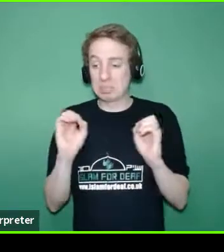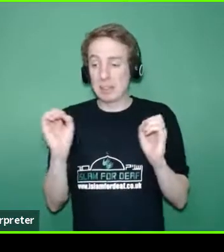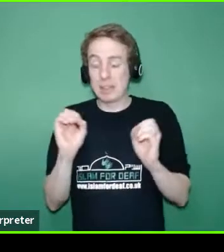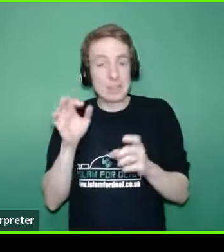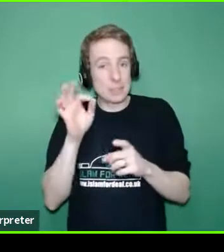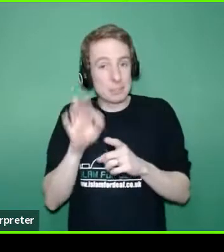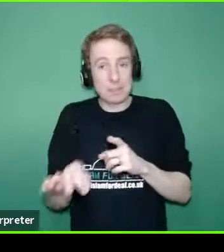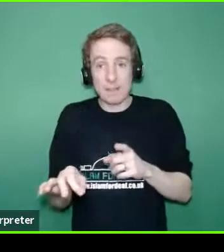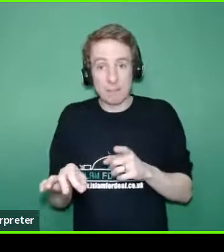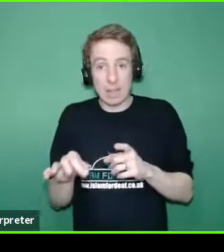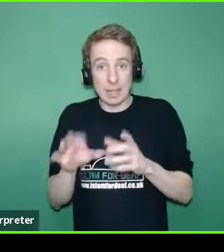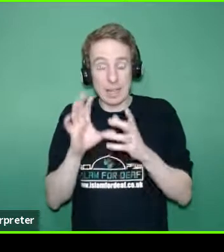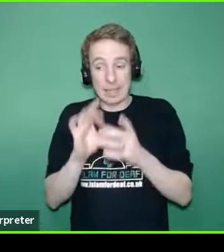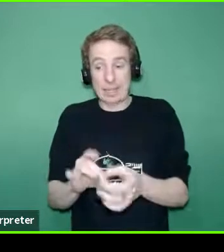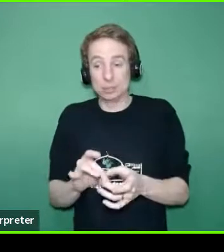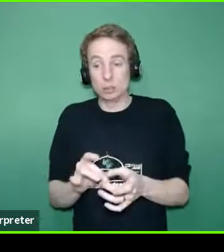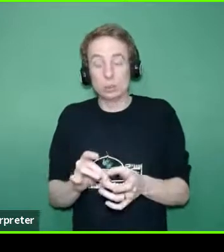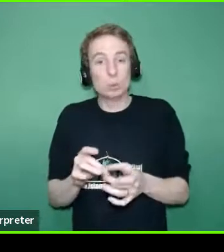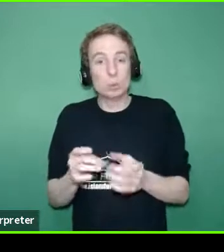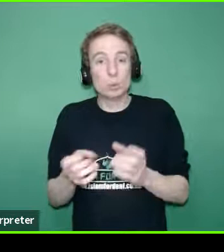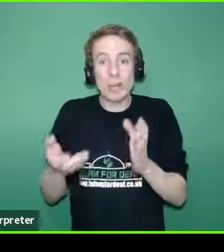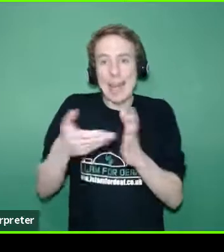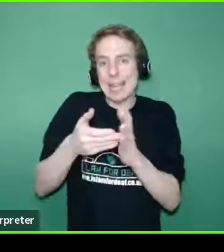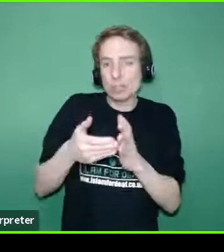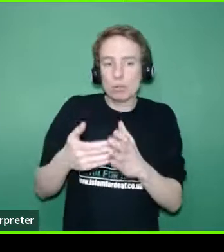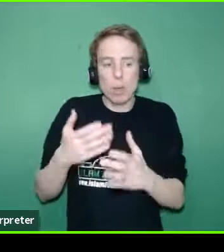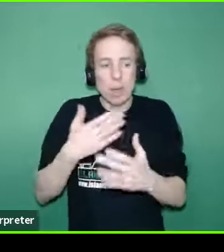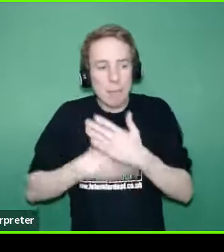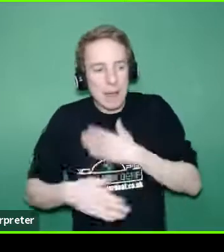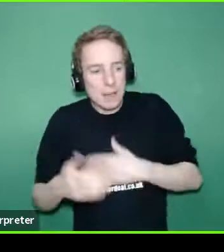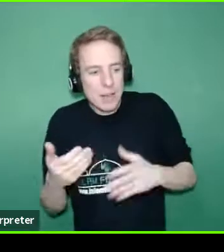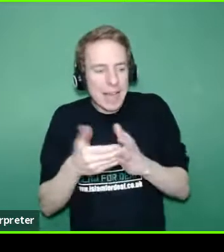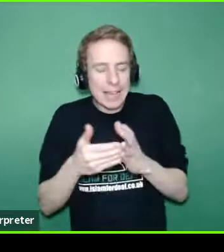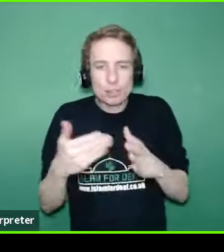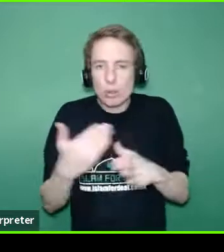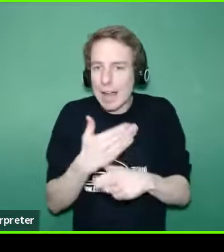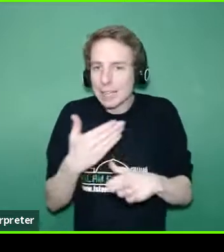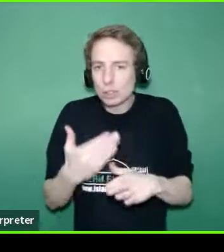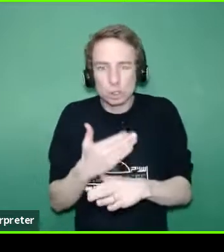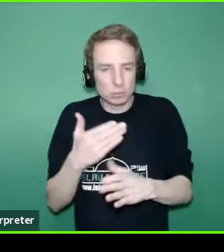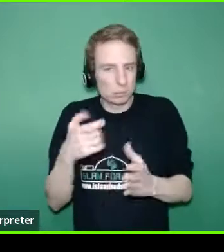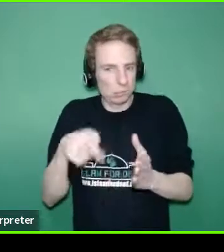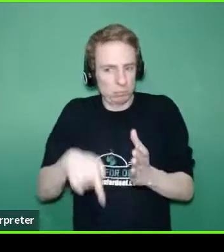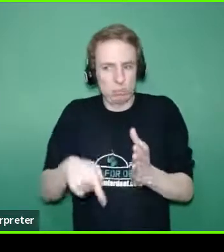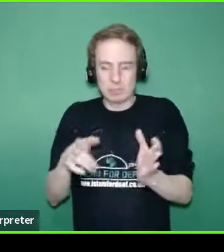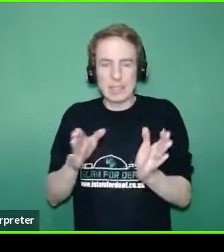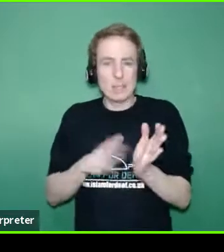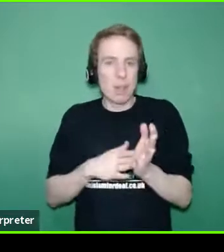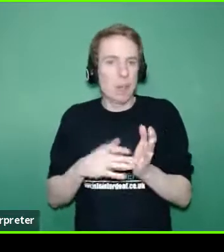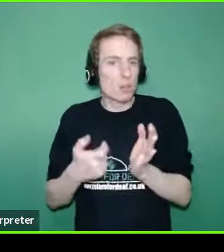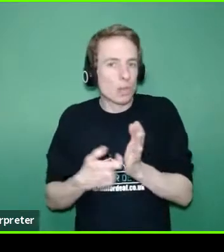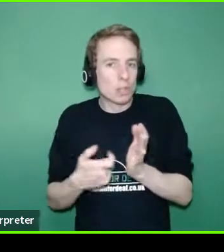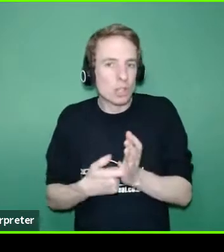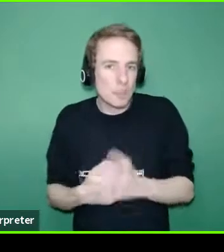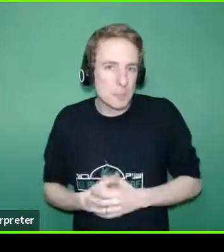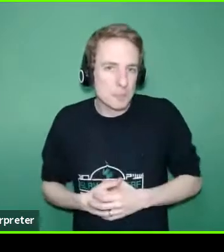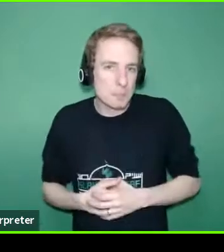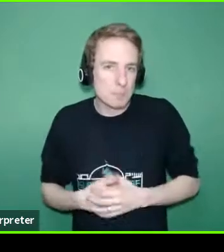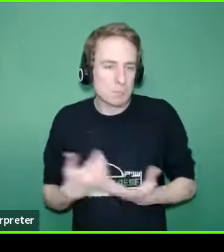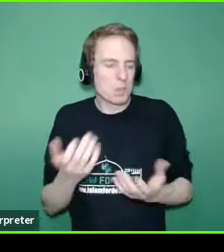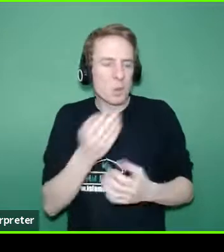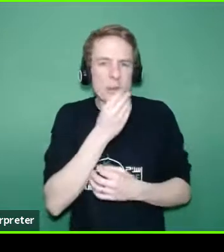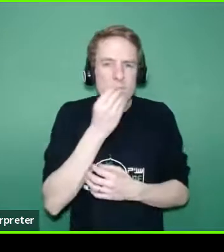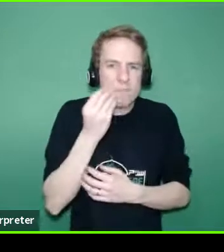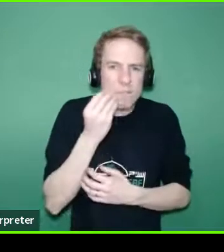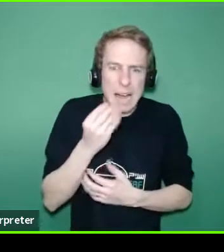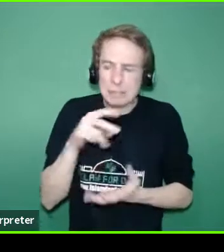to the virtues of additional actions in this month, neither from fasting, nor from standing